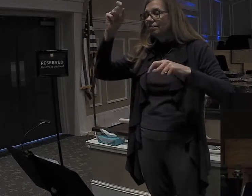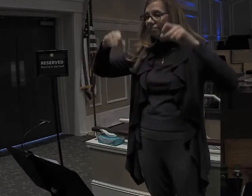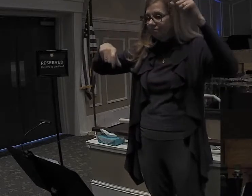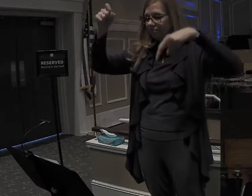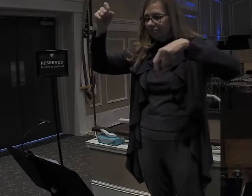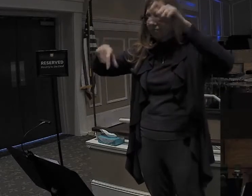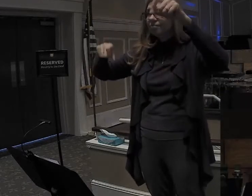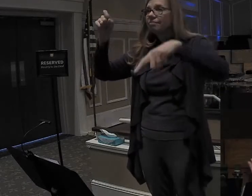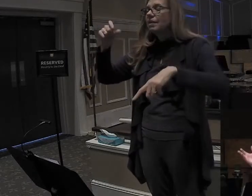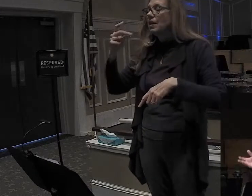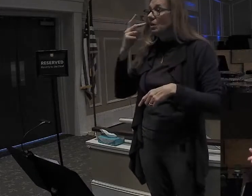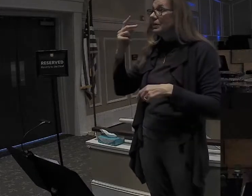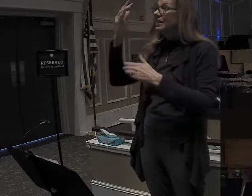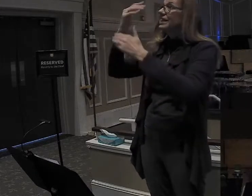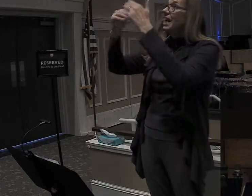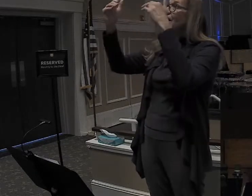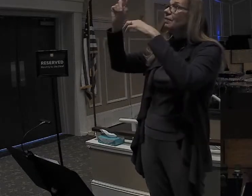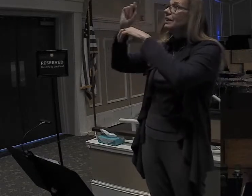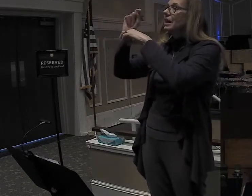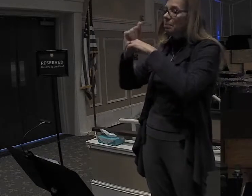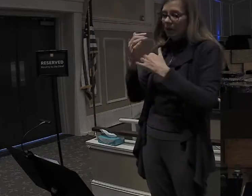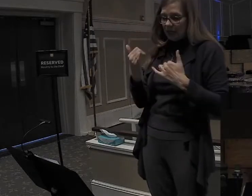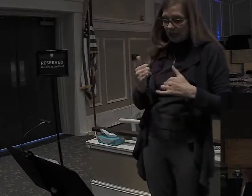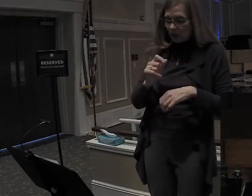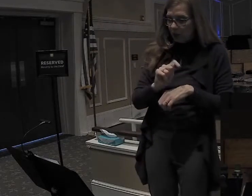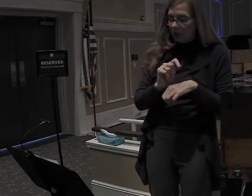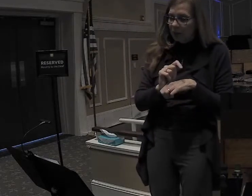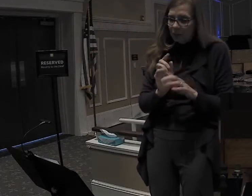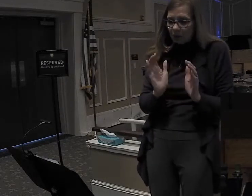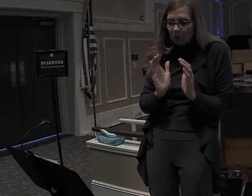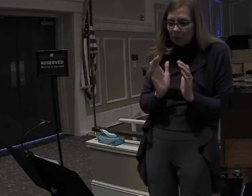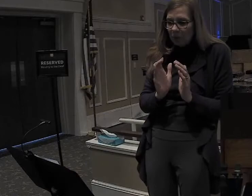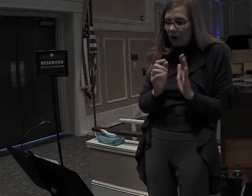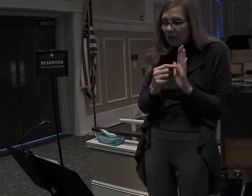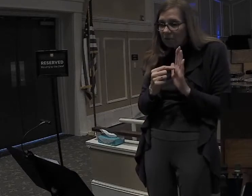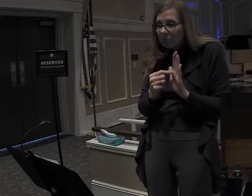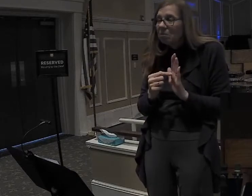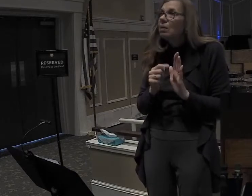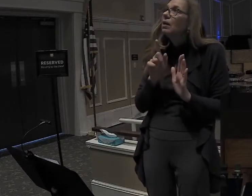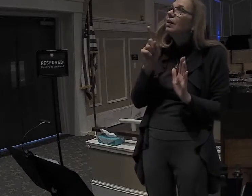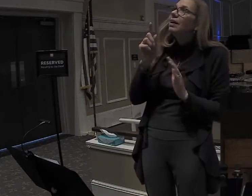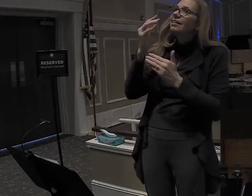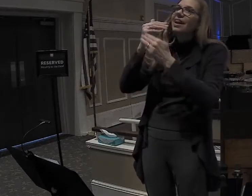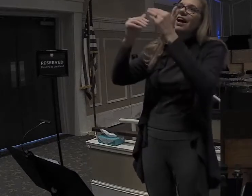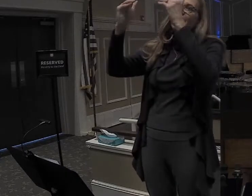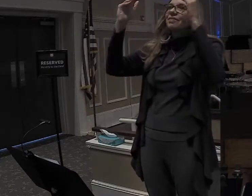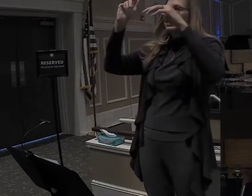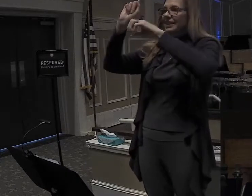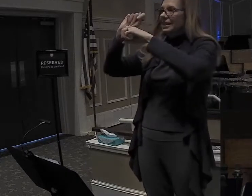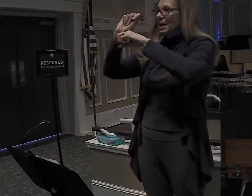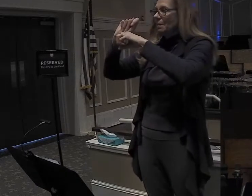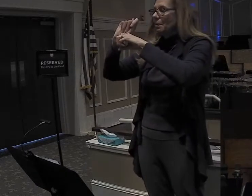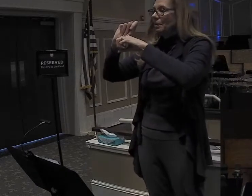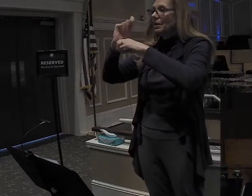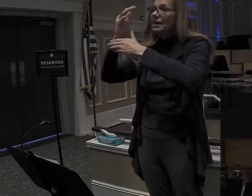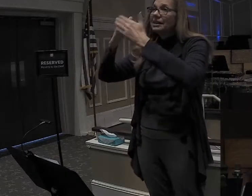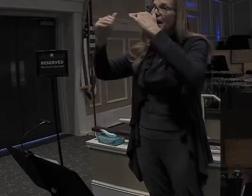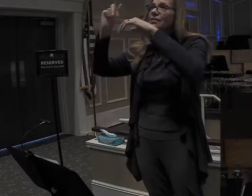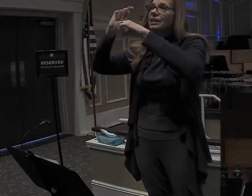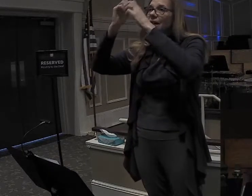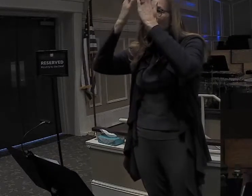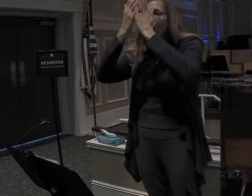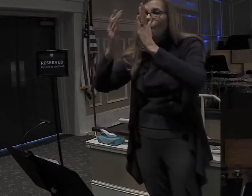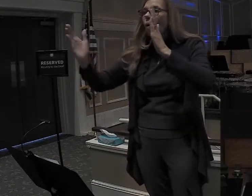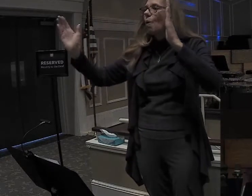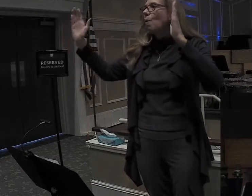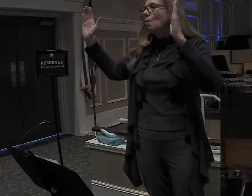temple. The earthly temple is just a shadow of the heavenly temple. But here the heavenly temple is opened